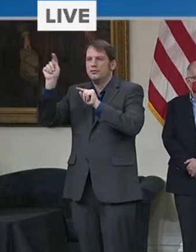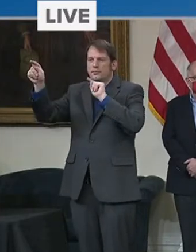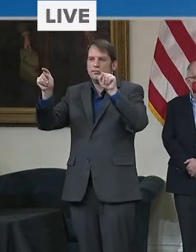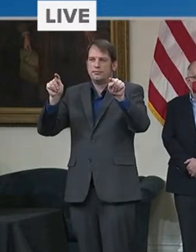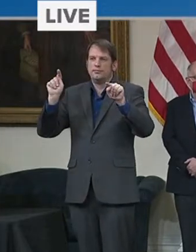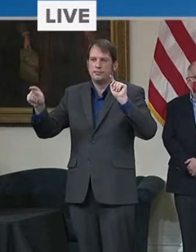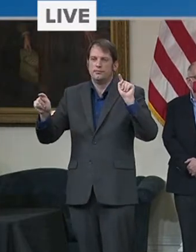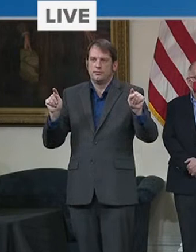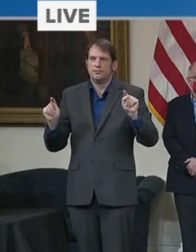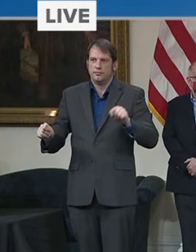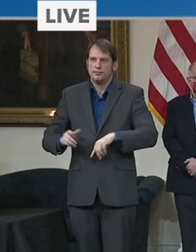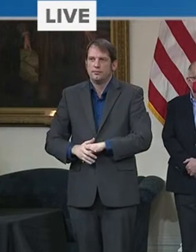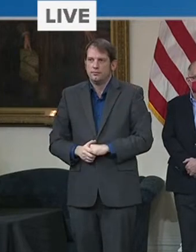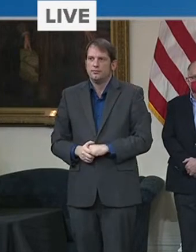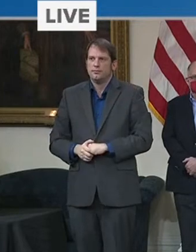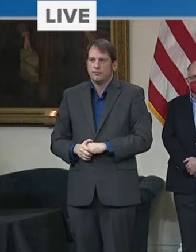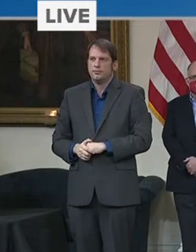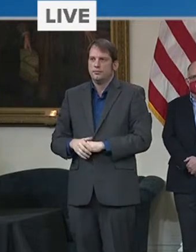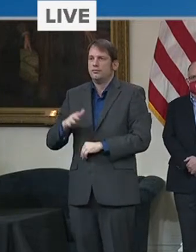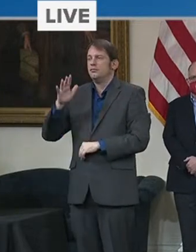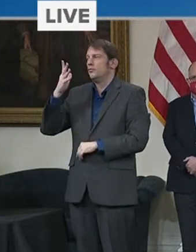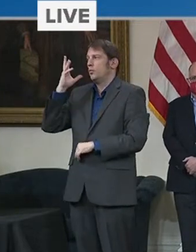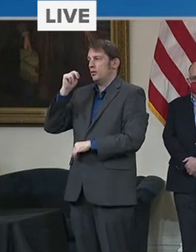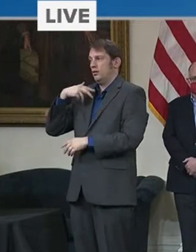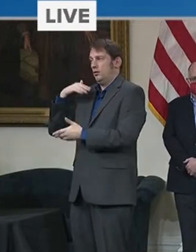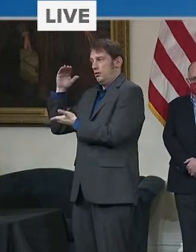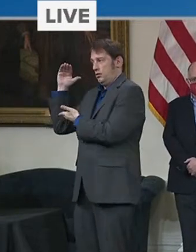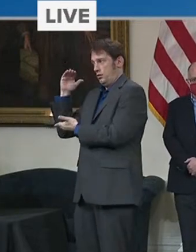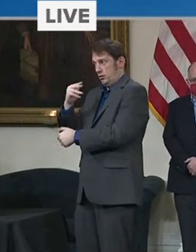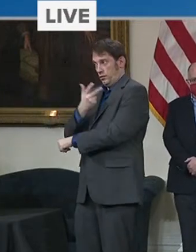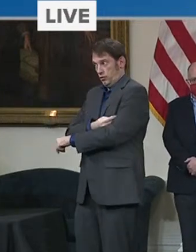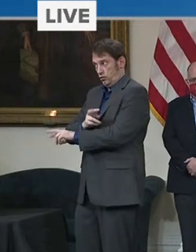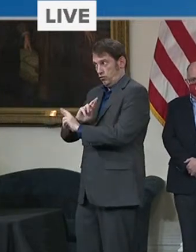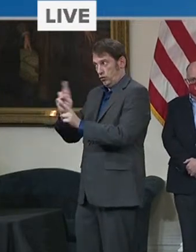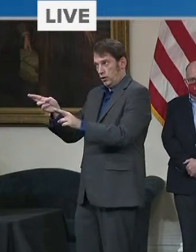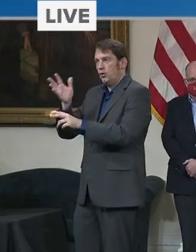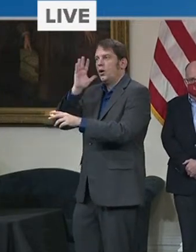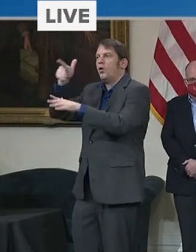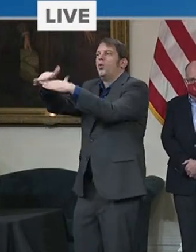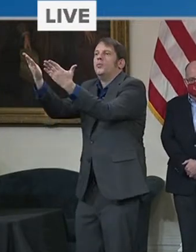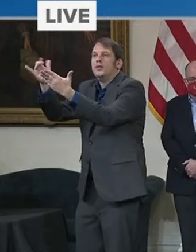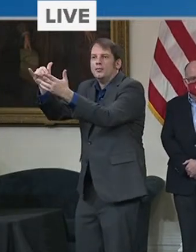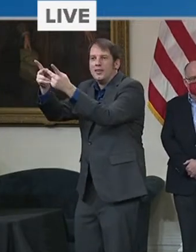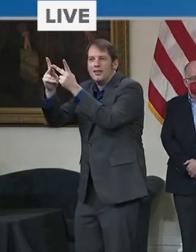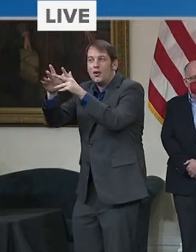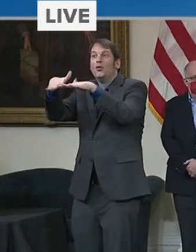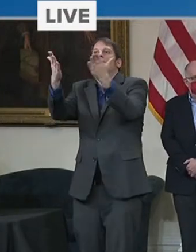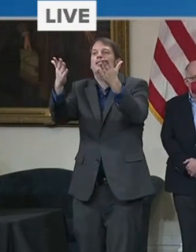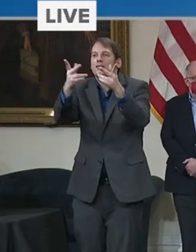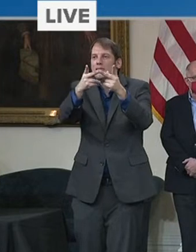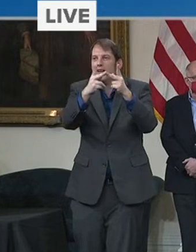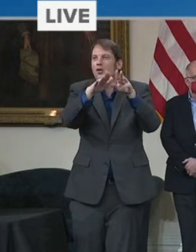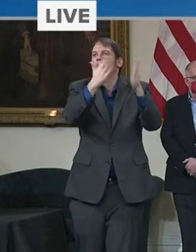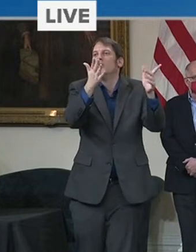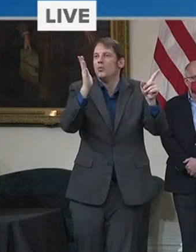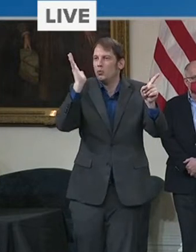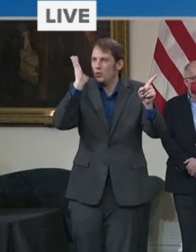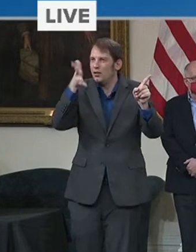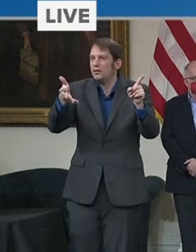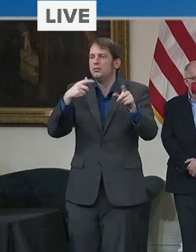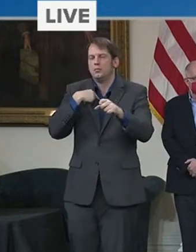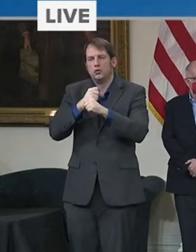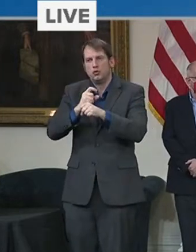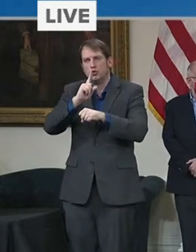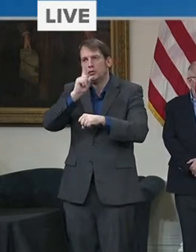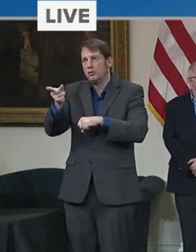will be ready. The expansion of eligibility helps to ensure that no vaccine goes to waste. We